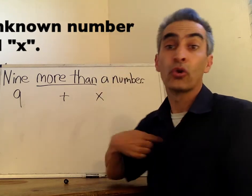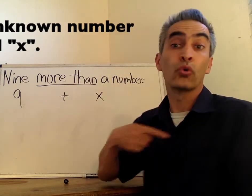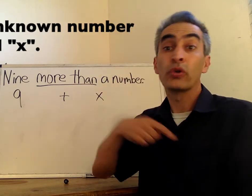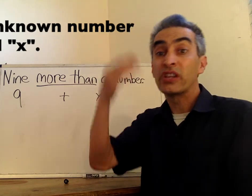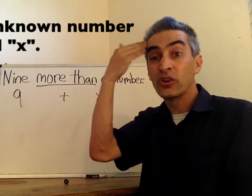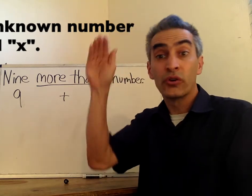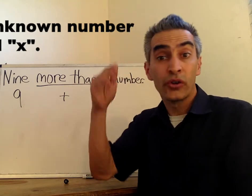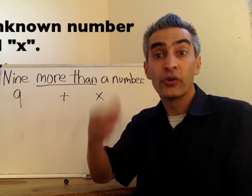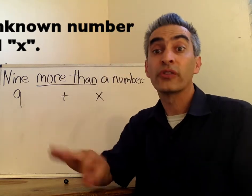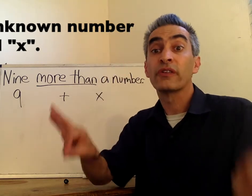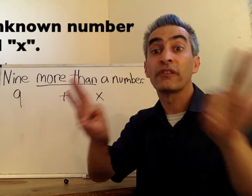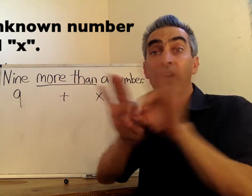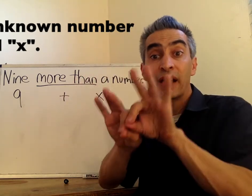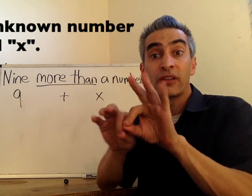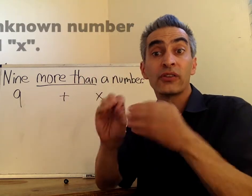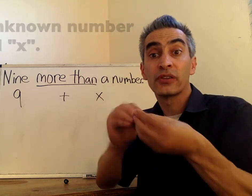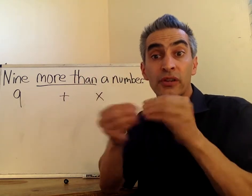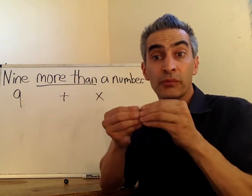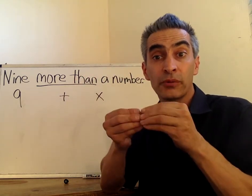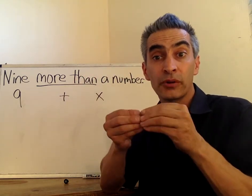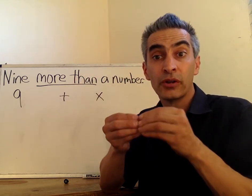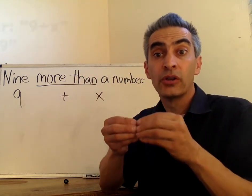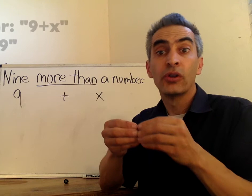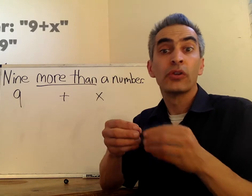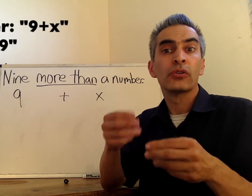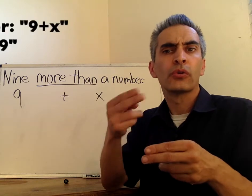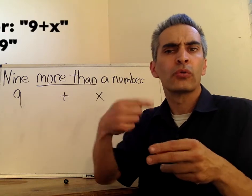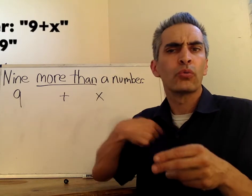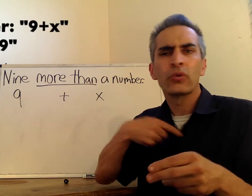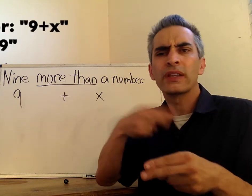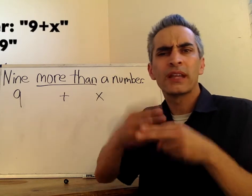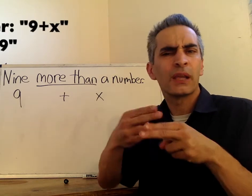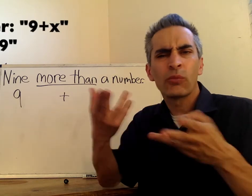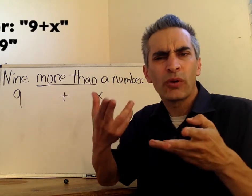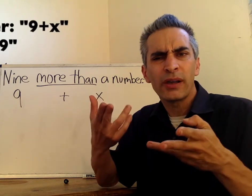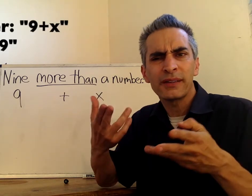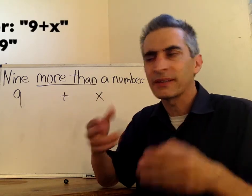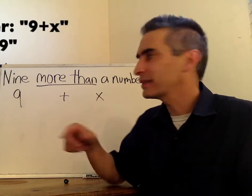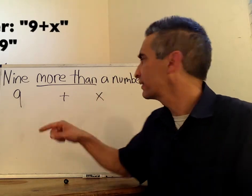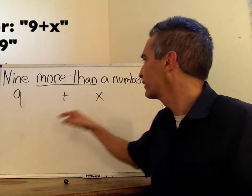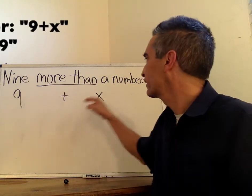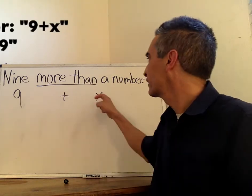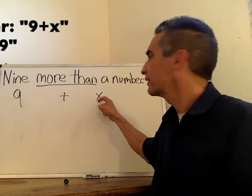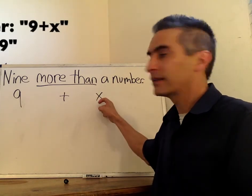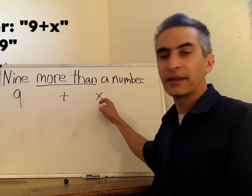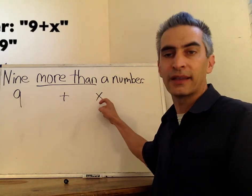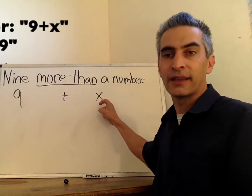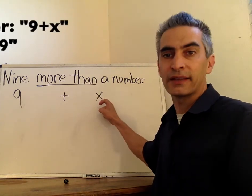And we don't know the value of this number. So, we're going to name it x.